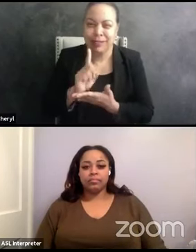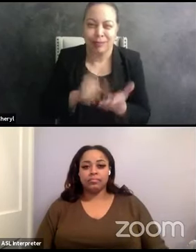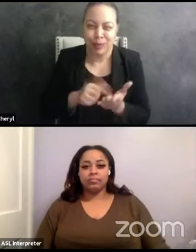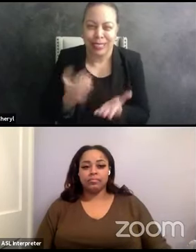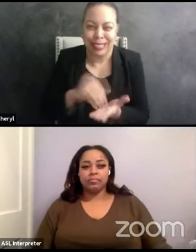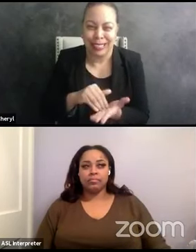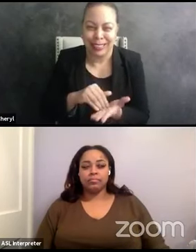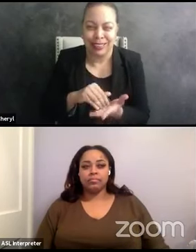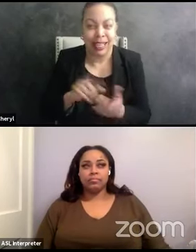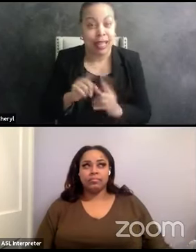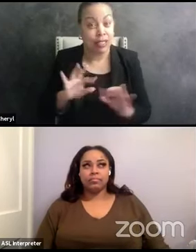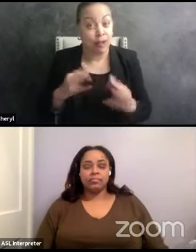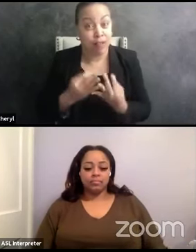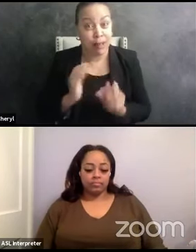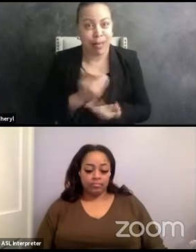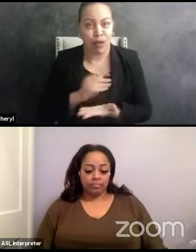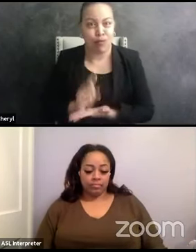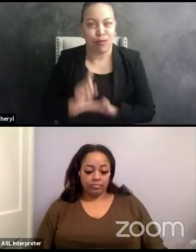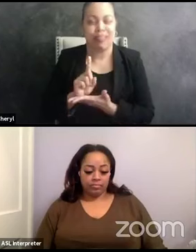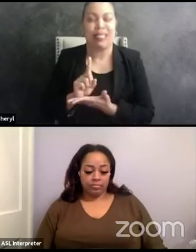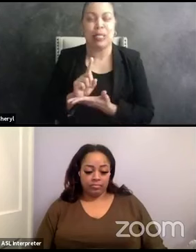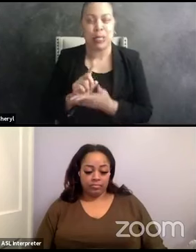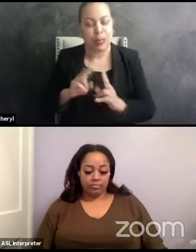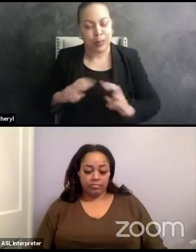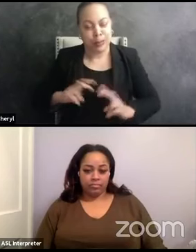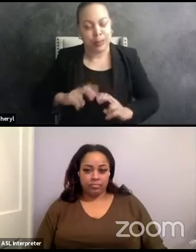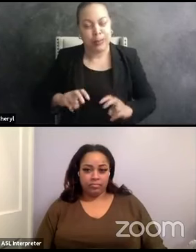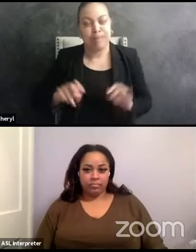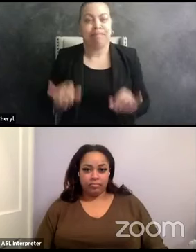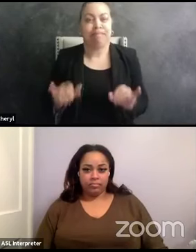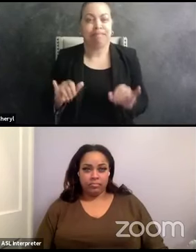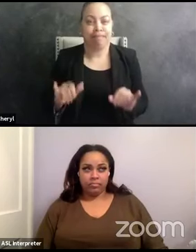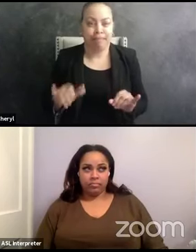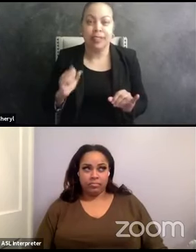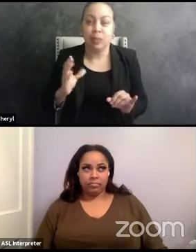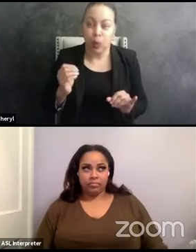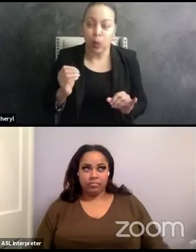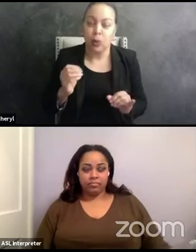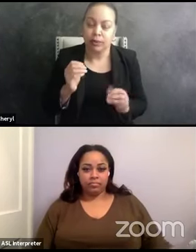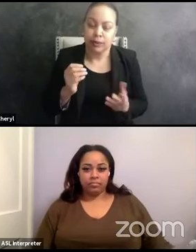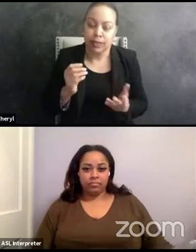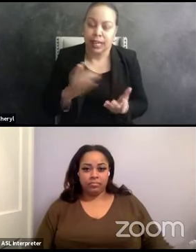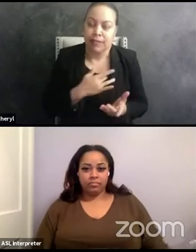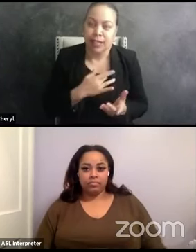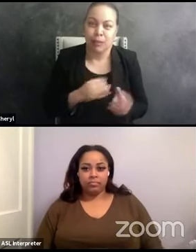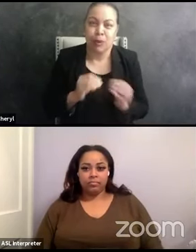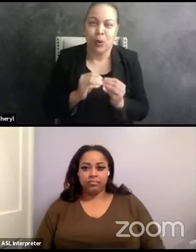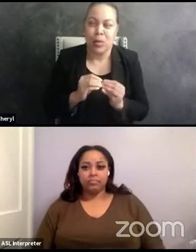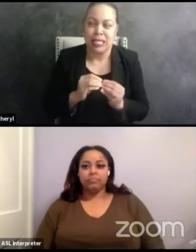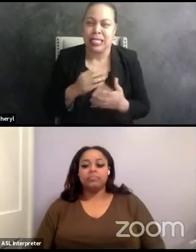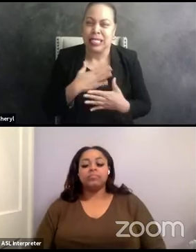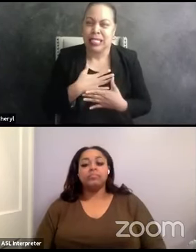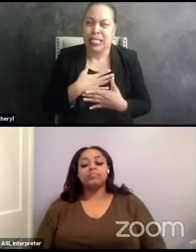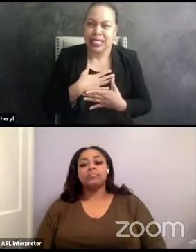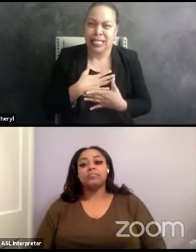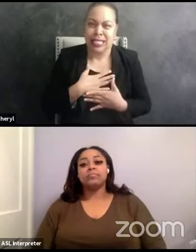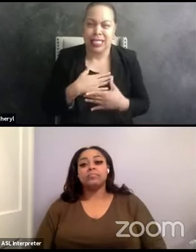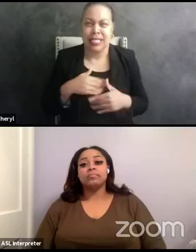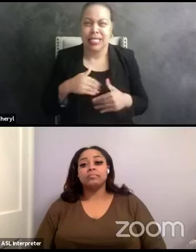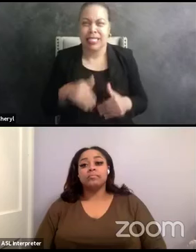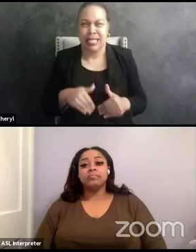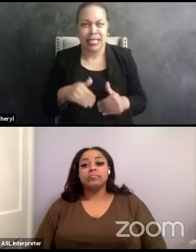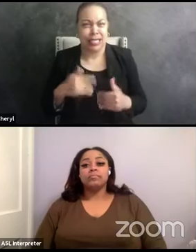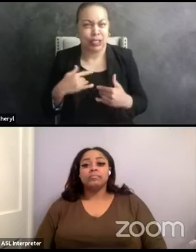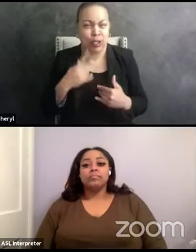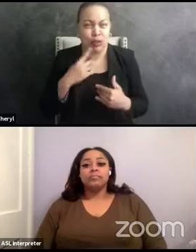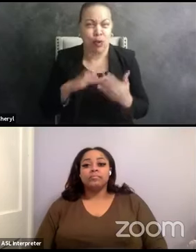now. And so, it's just kind of filled me with this sense of dread and panic for so many members of our